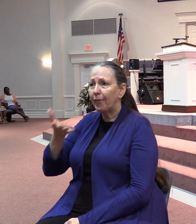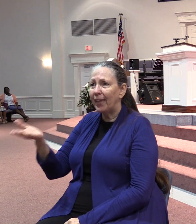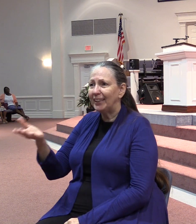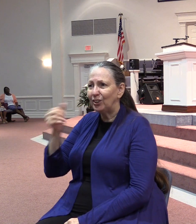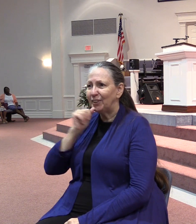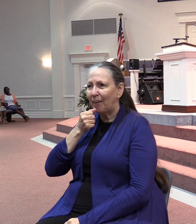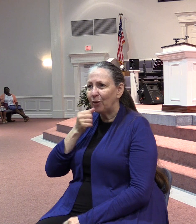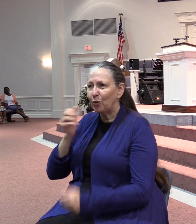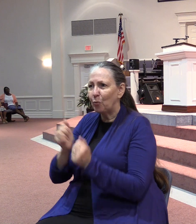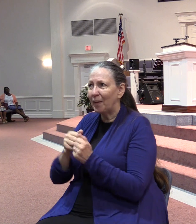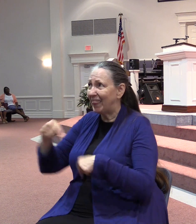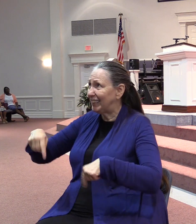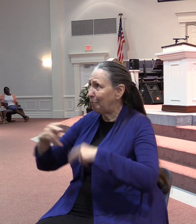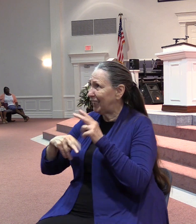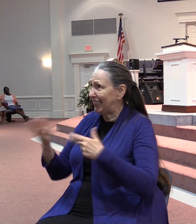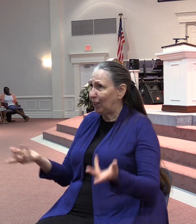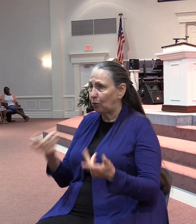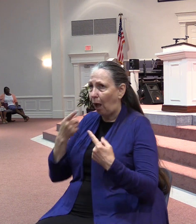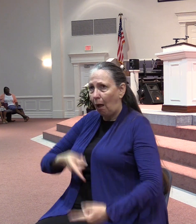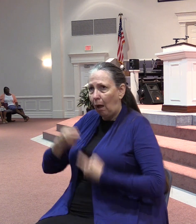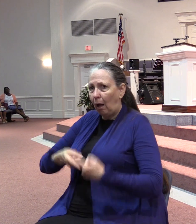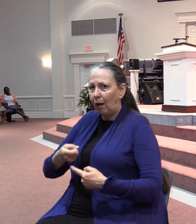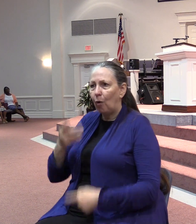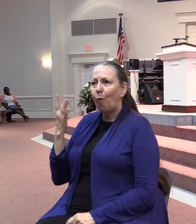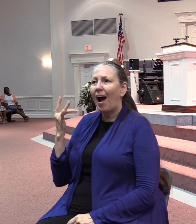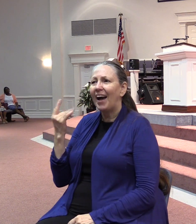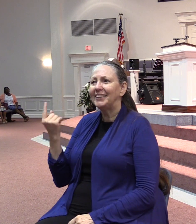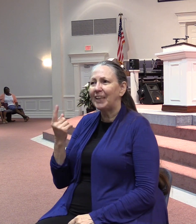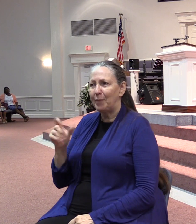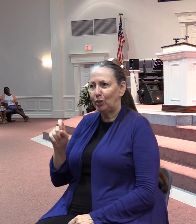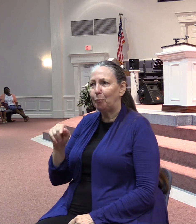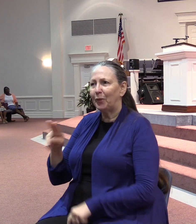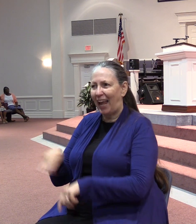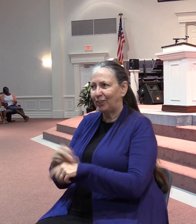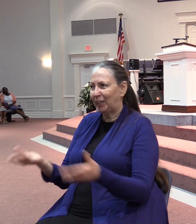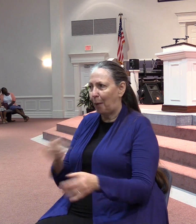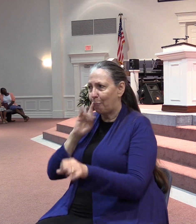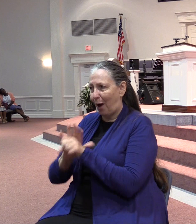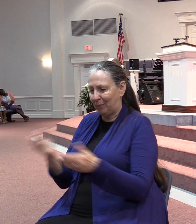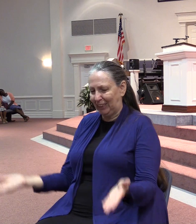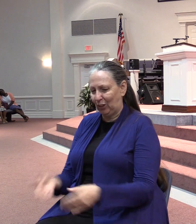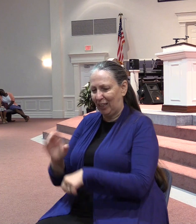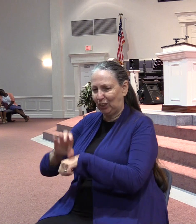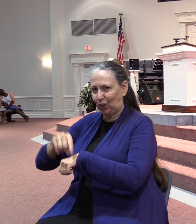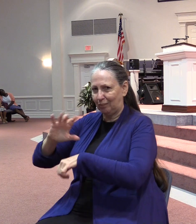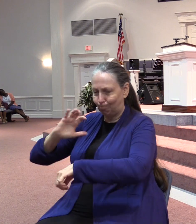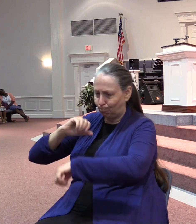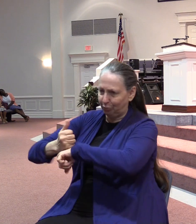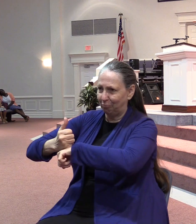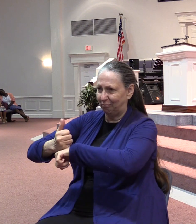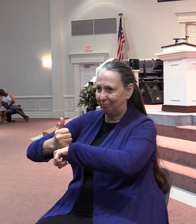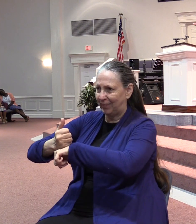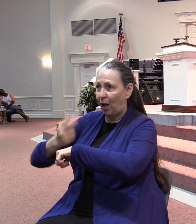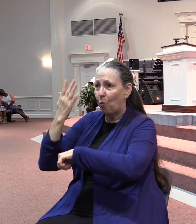you went through with this building? Is because there's something supernatural and a promise connected to this